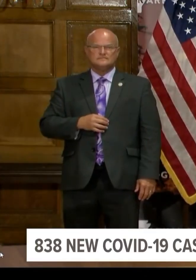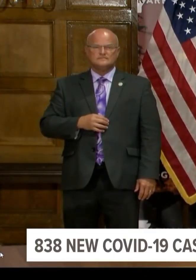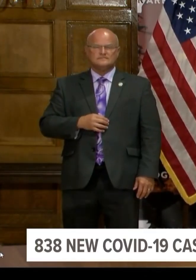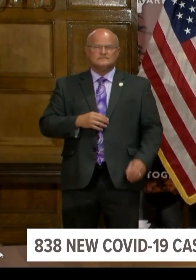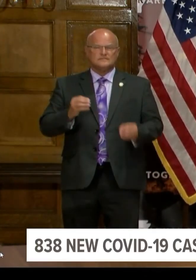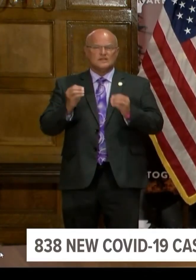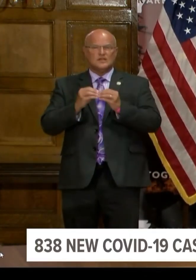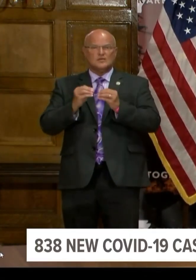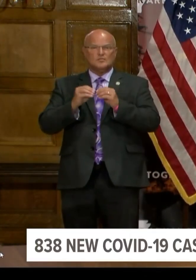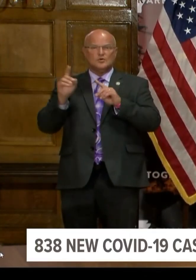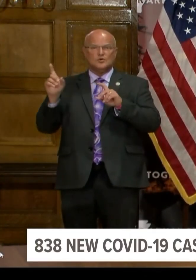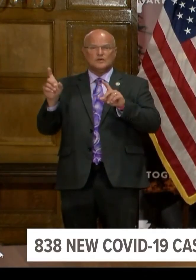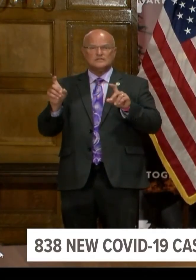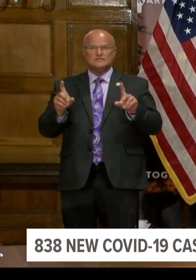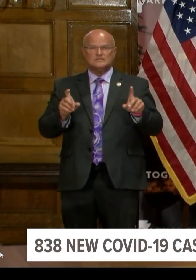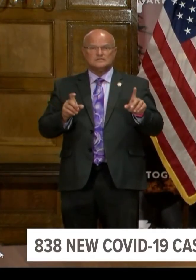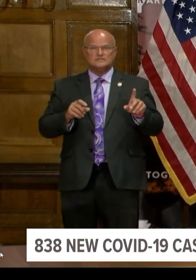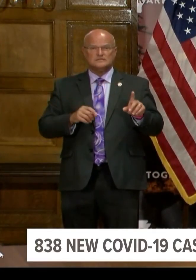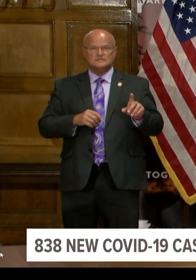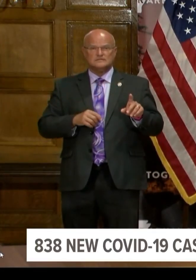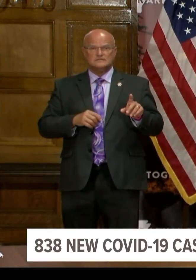Any other questions?